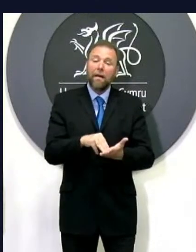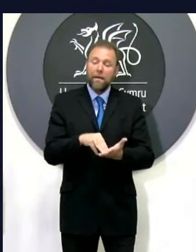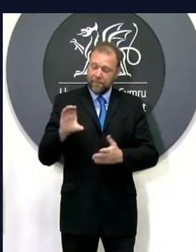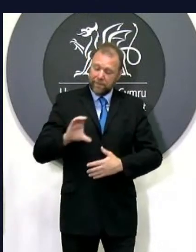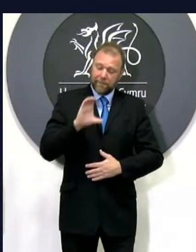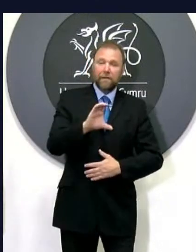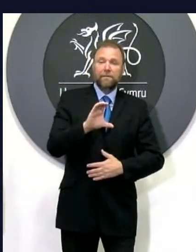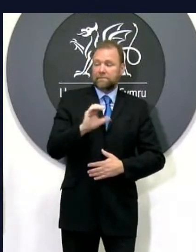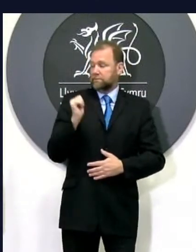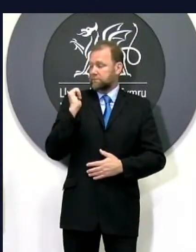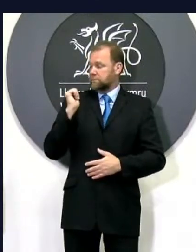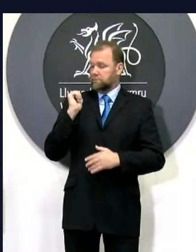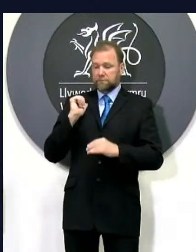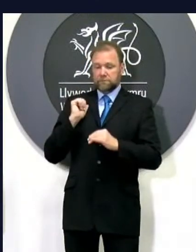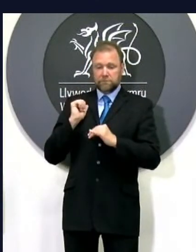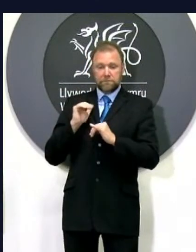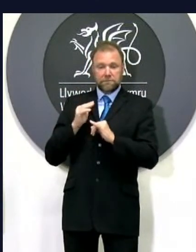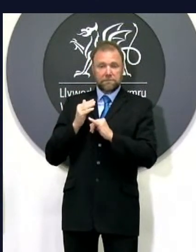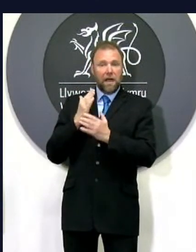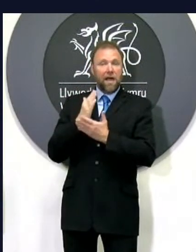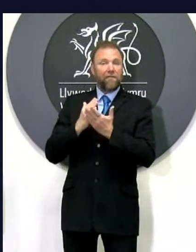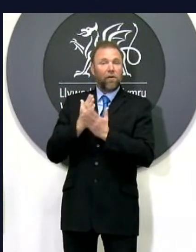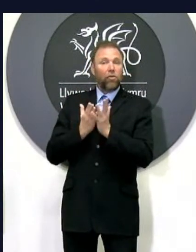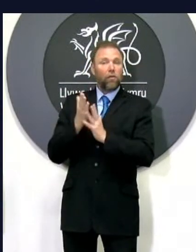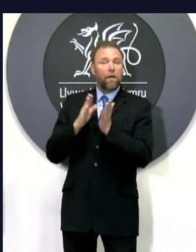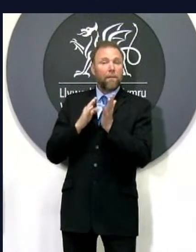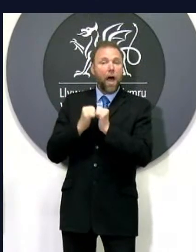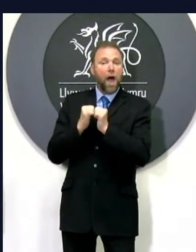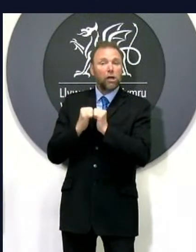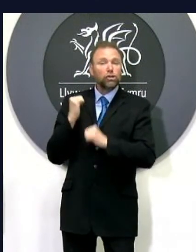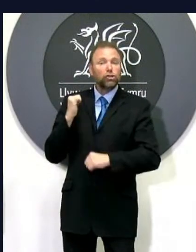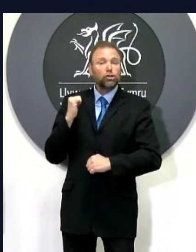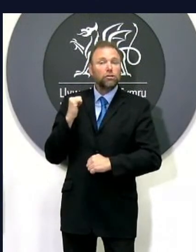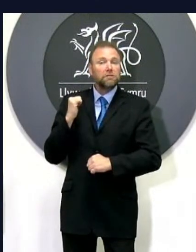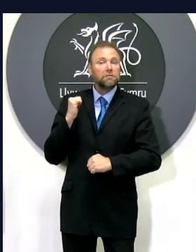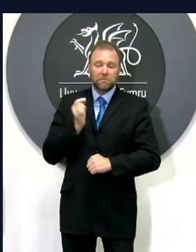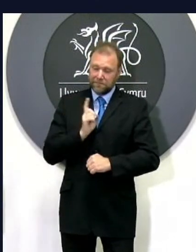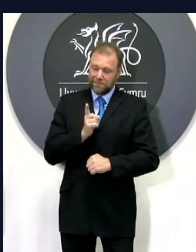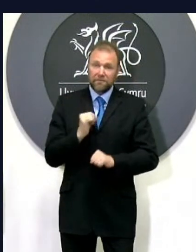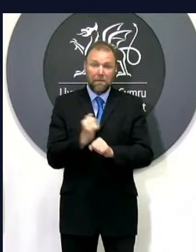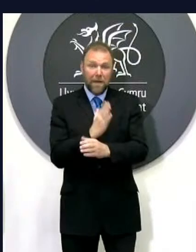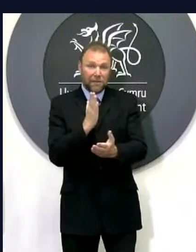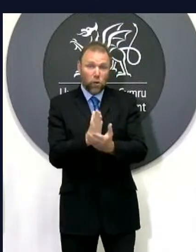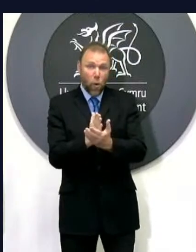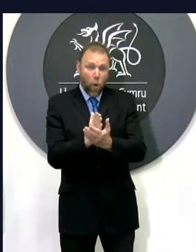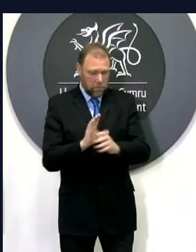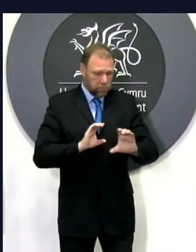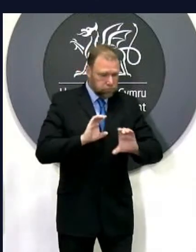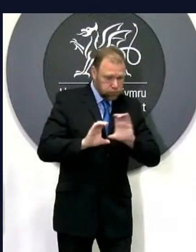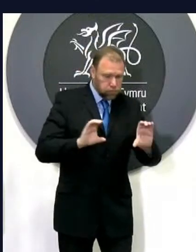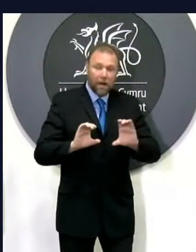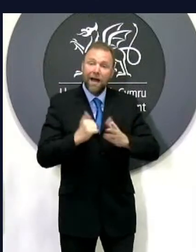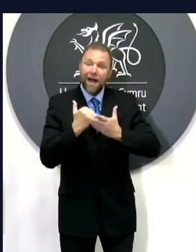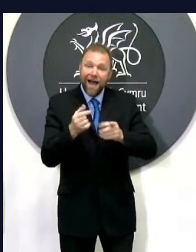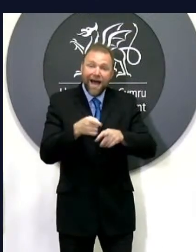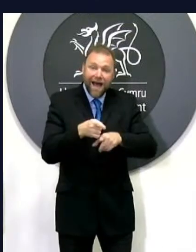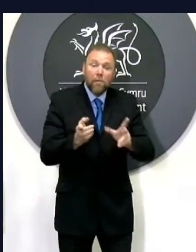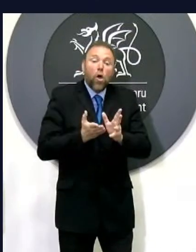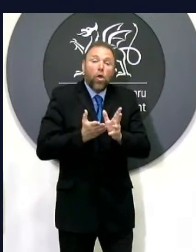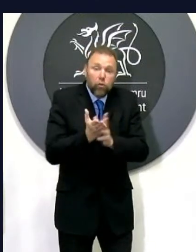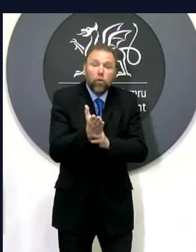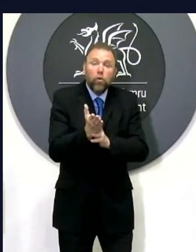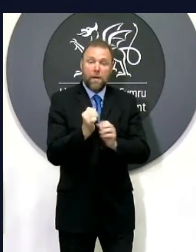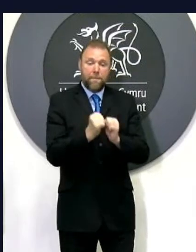half of March to make sure that businesses in Wales would have the help they need to see them through March and through